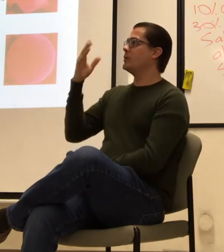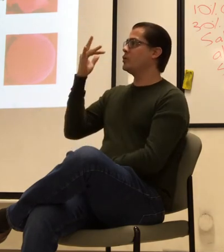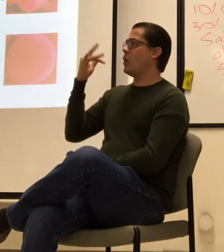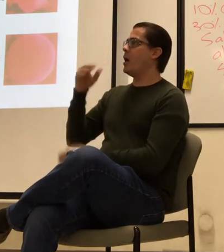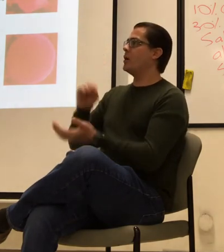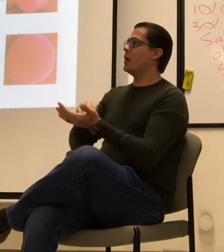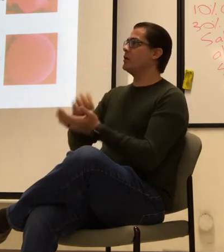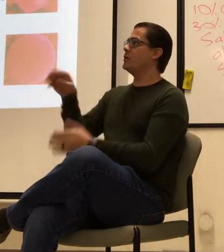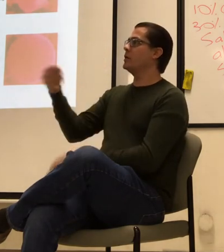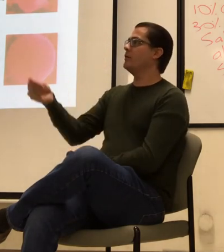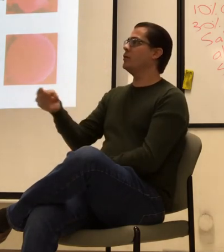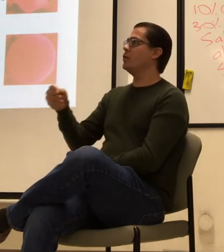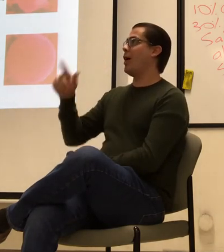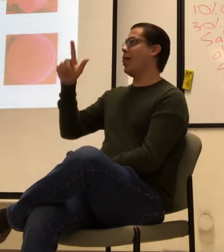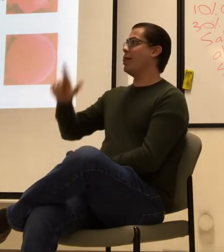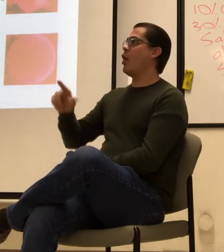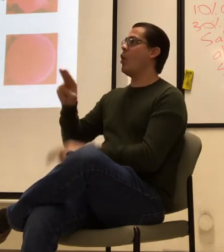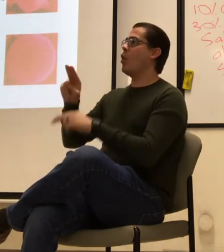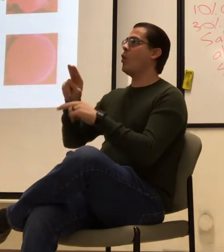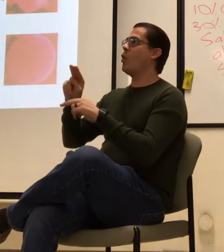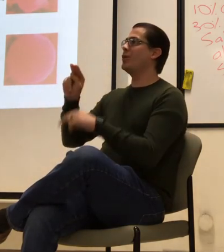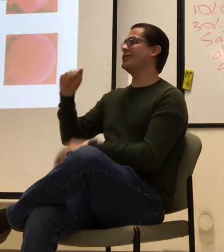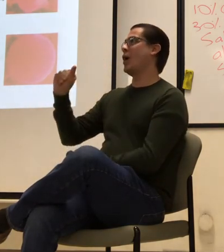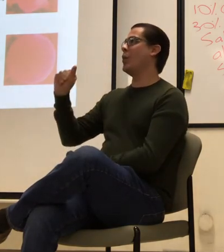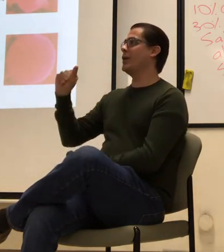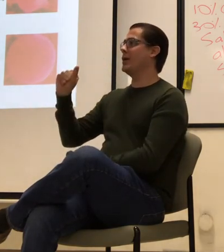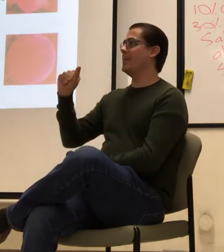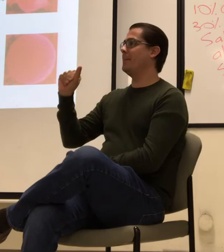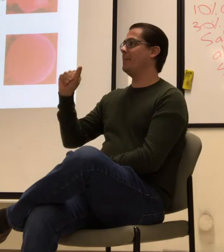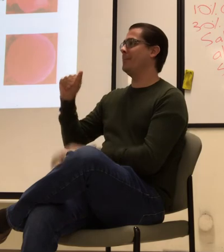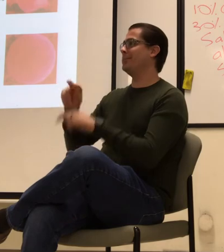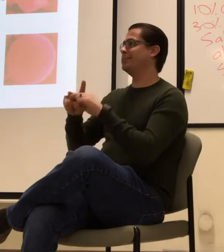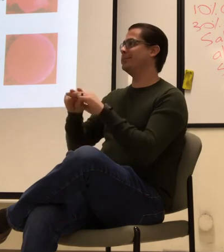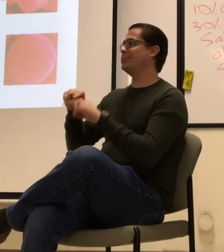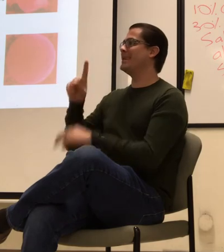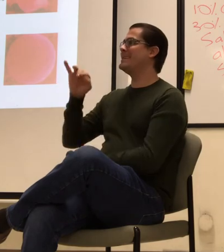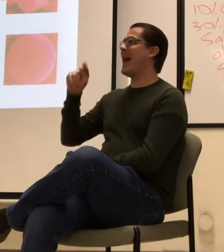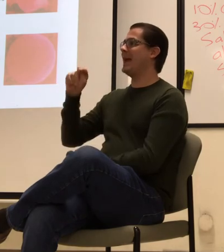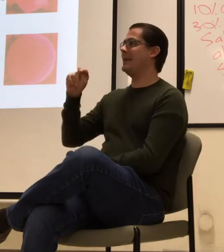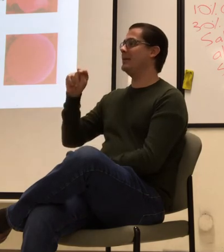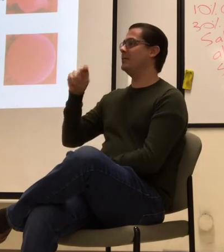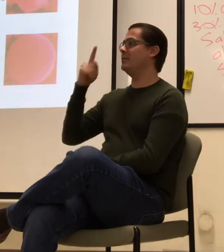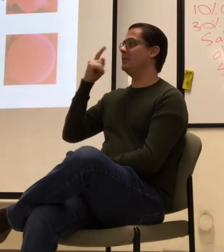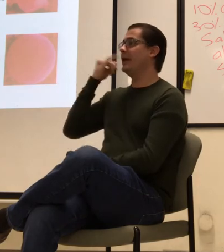usually prescribe a low-sodium diet for patients who are hypertense. It's the same principle.